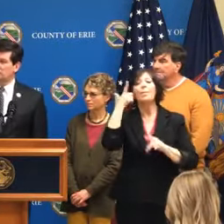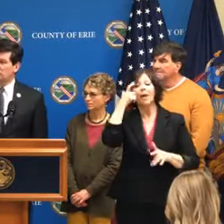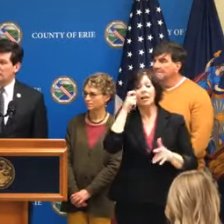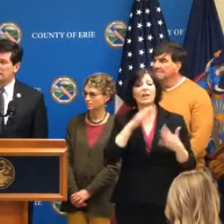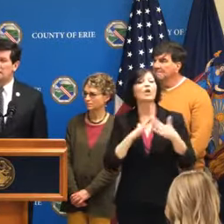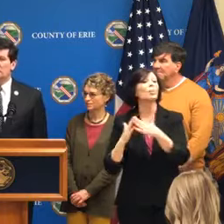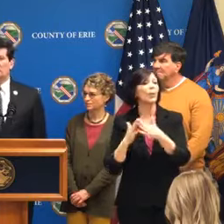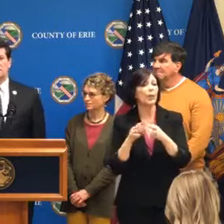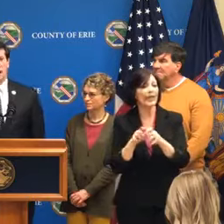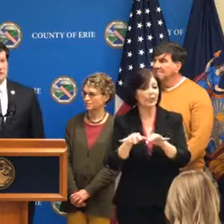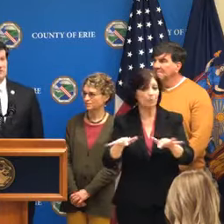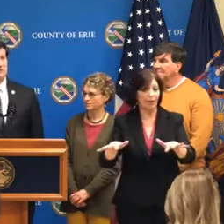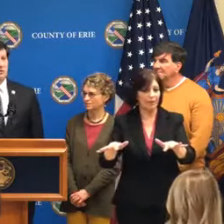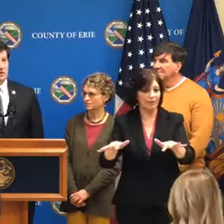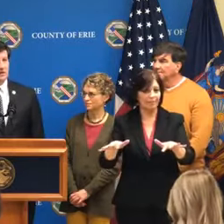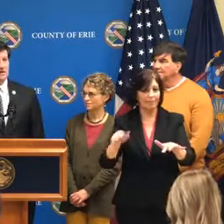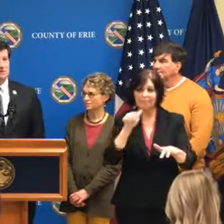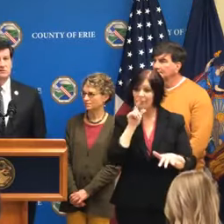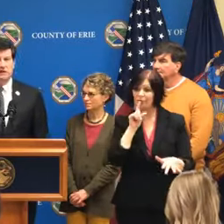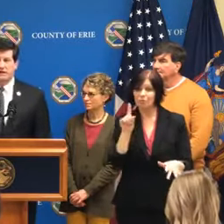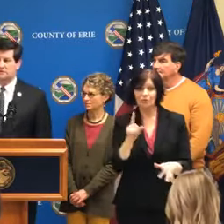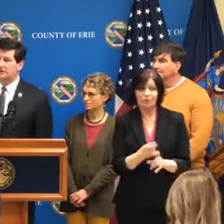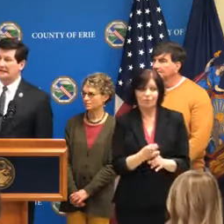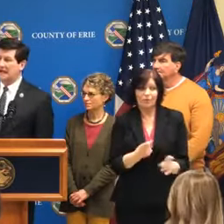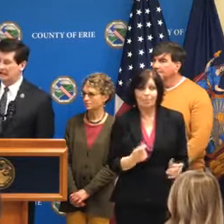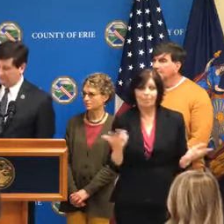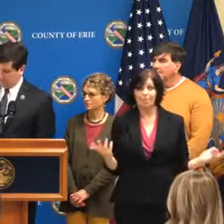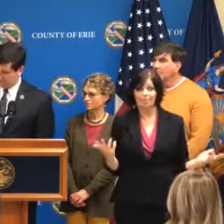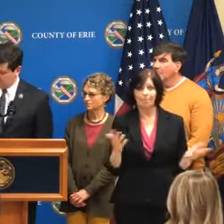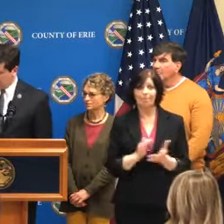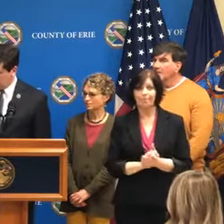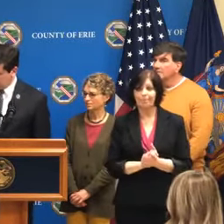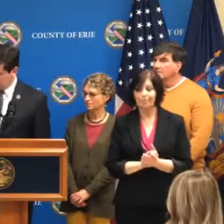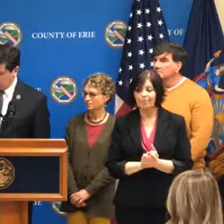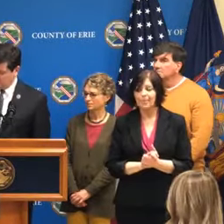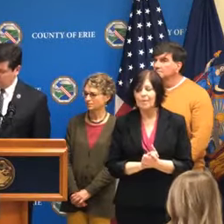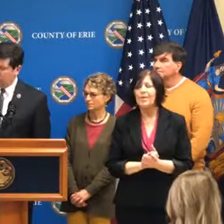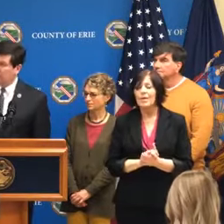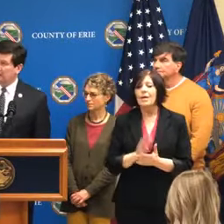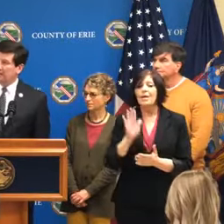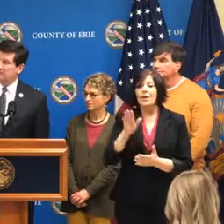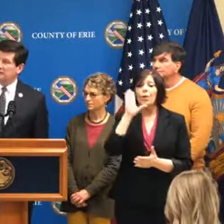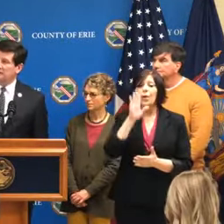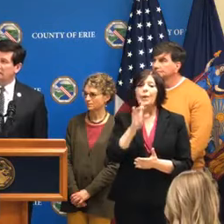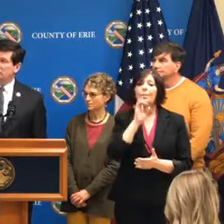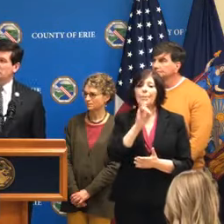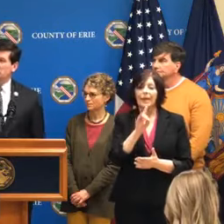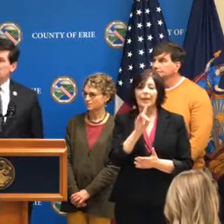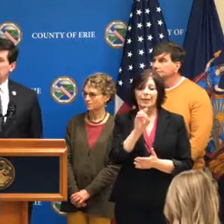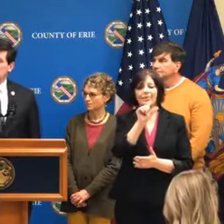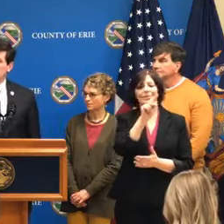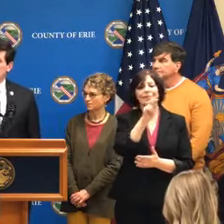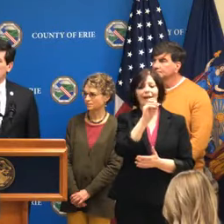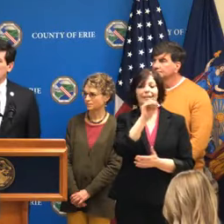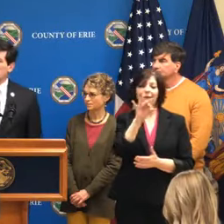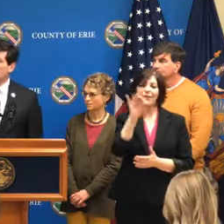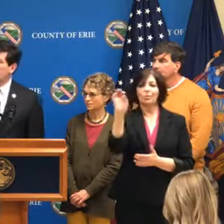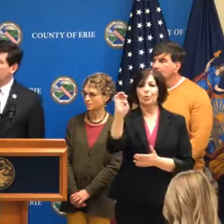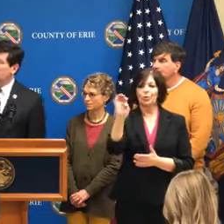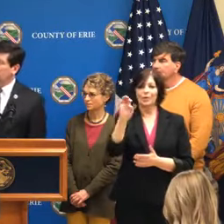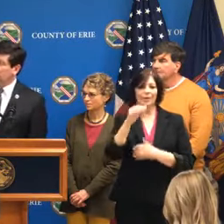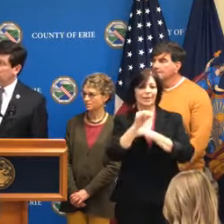community spread, and they're not certain where that individual actually got it from. So there will be a state of emergency in Erie